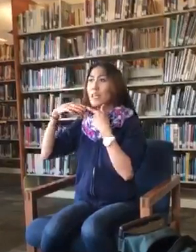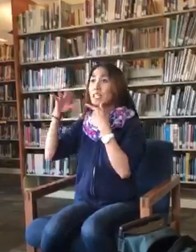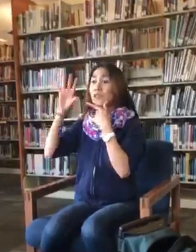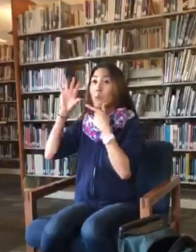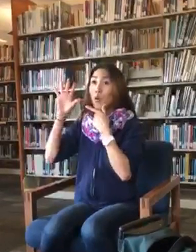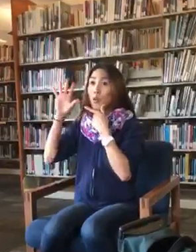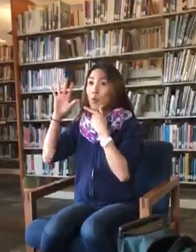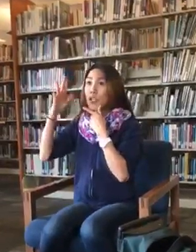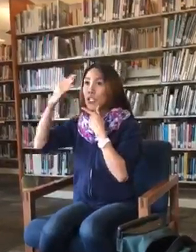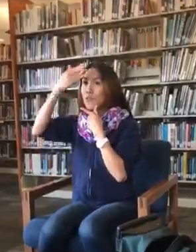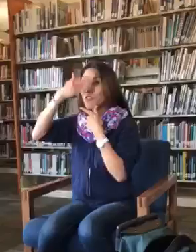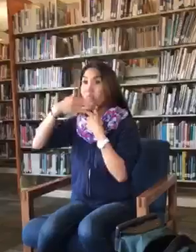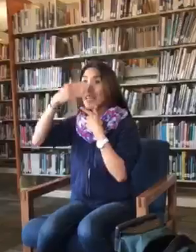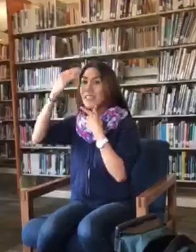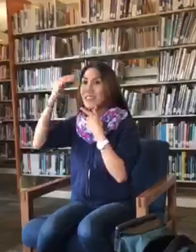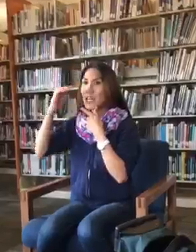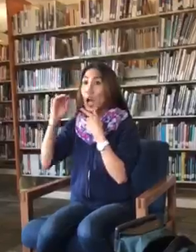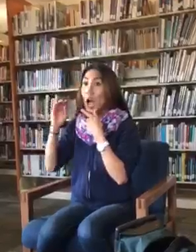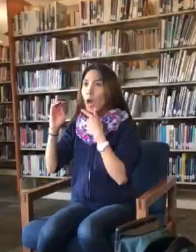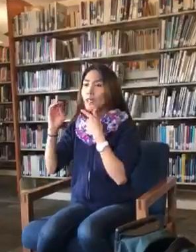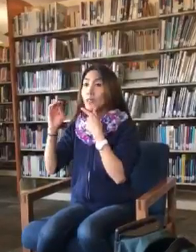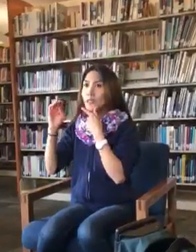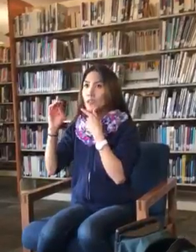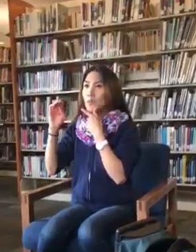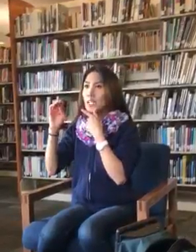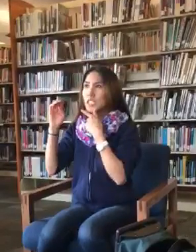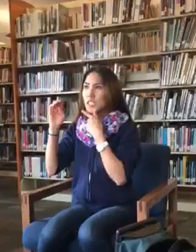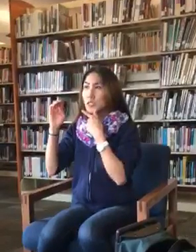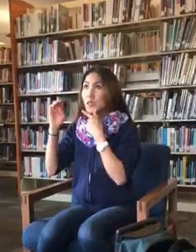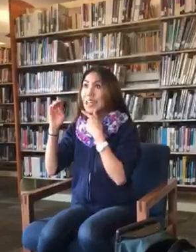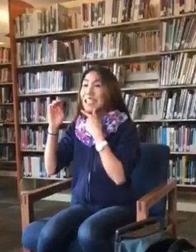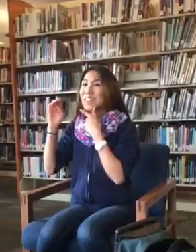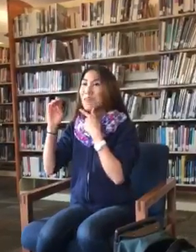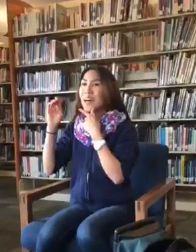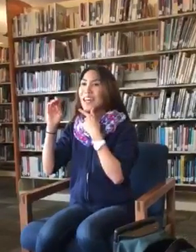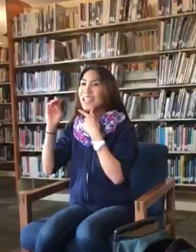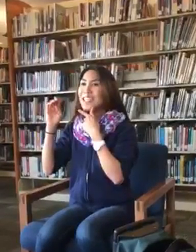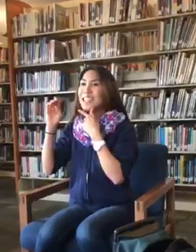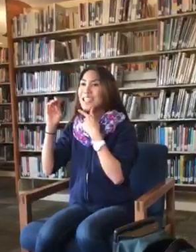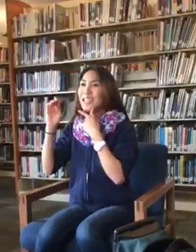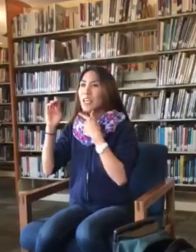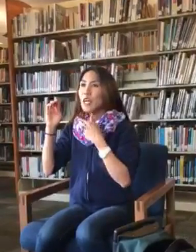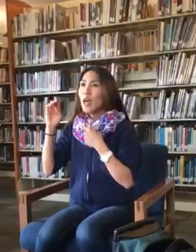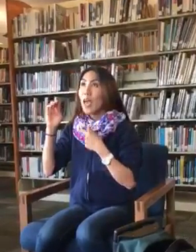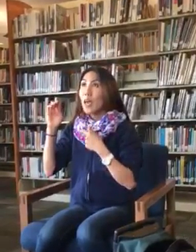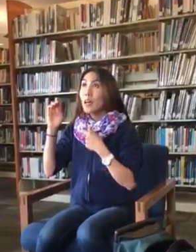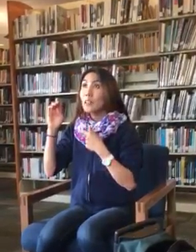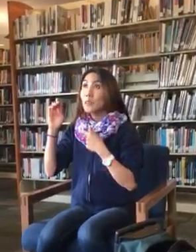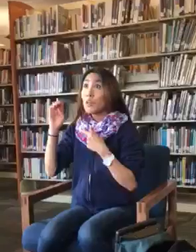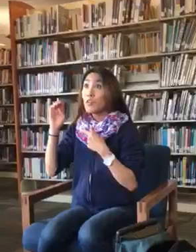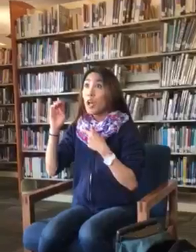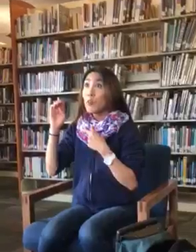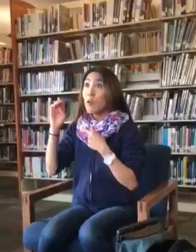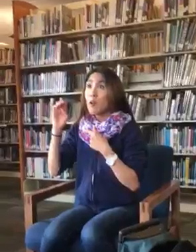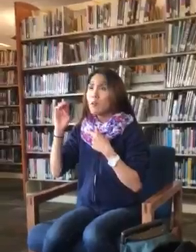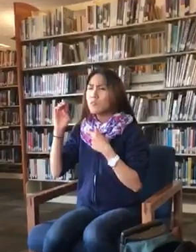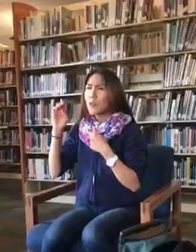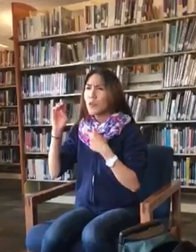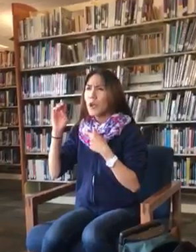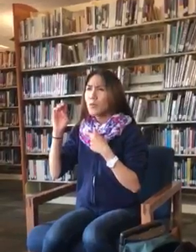It's the motor portion of your face. So ask your patient to smile and raise your eyebrows. For your